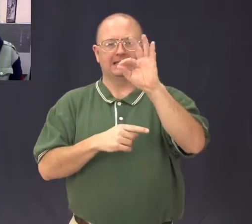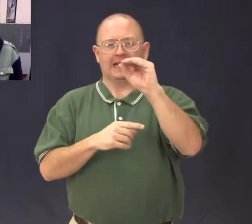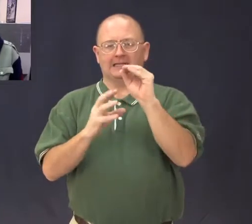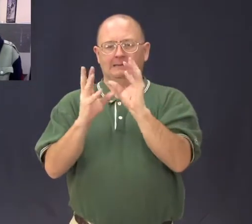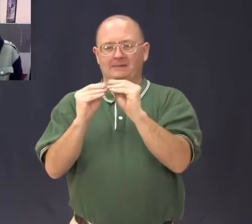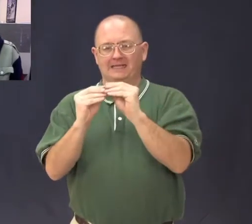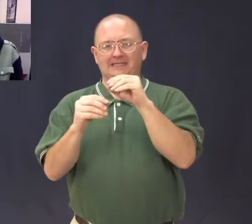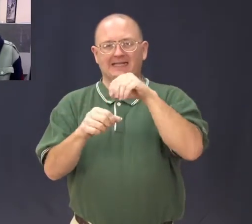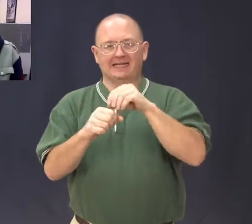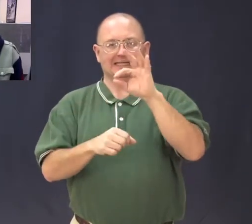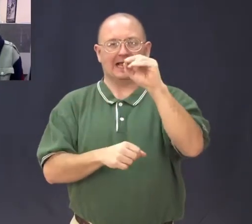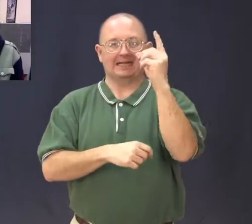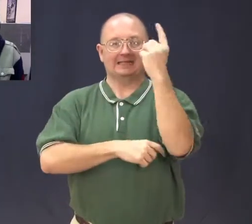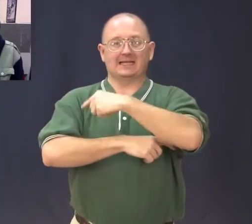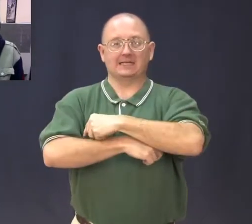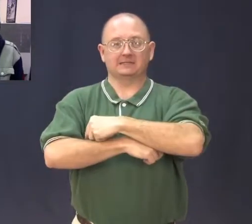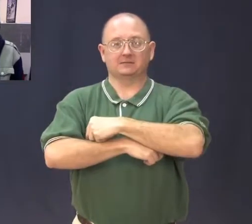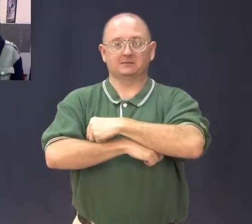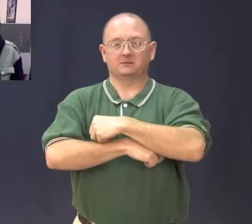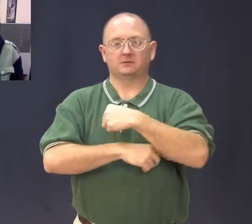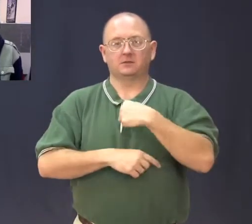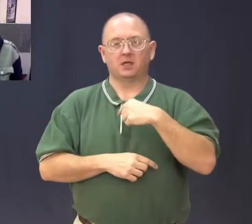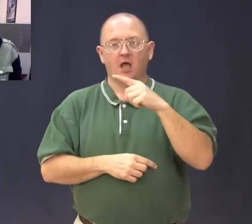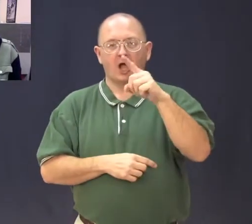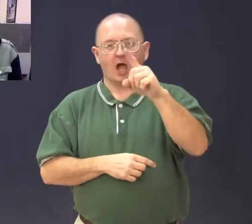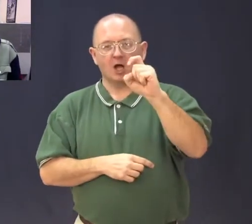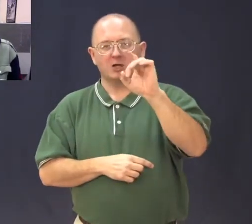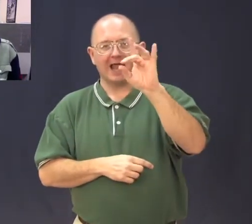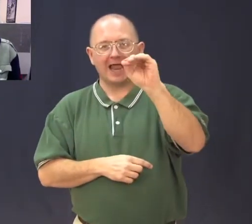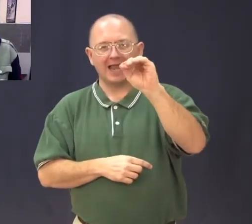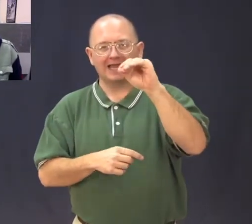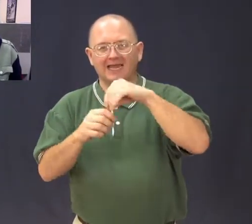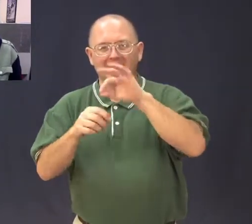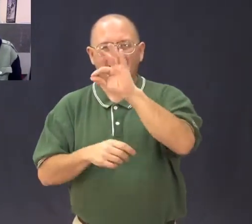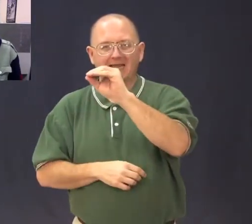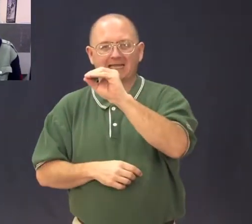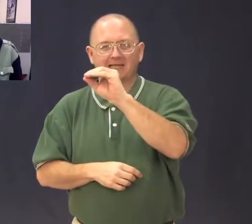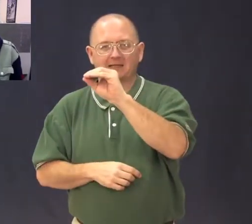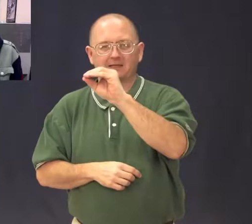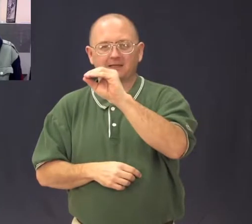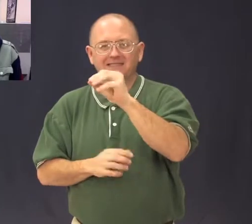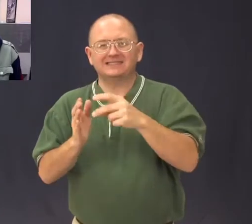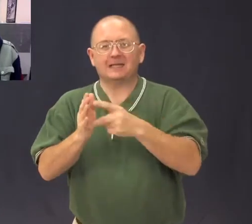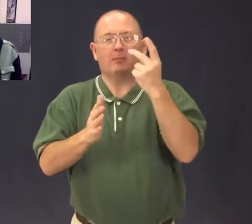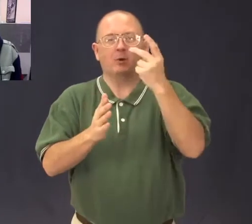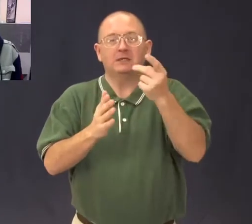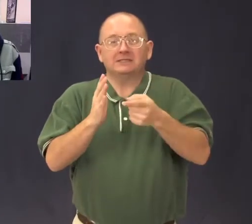You know the 90-90, not rule, but the 90-90 concept. You go to 90 meetings in 90 days.